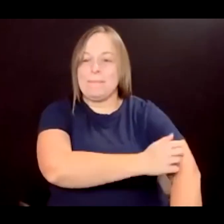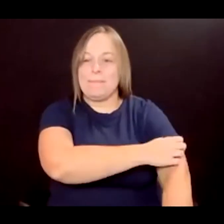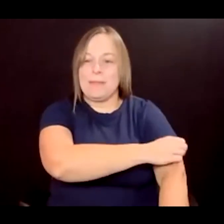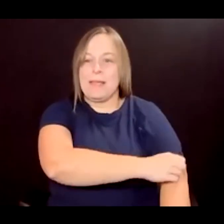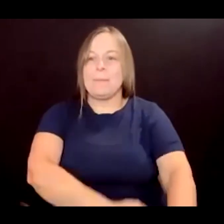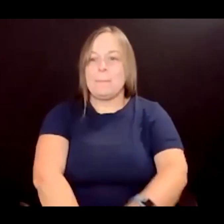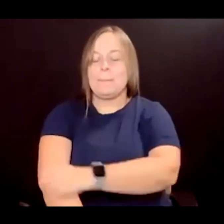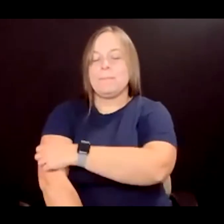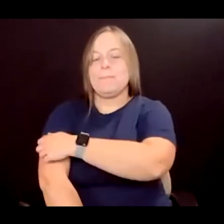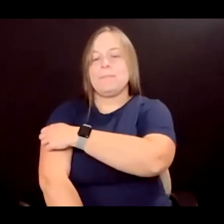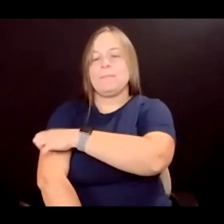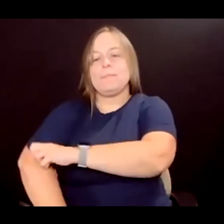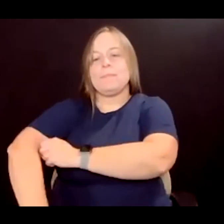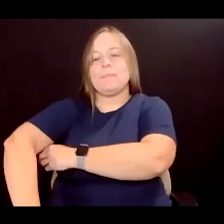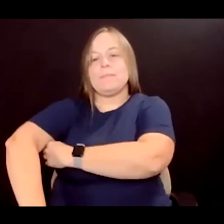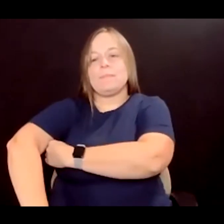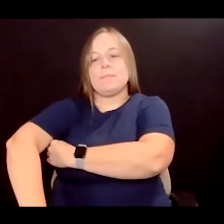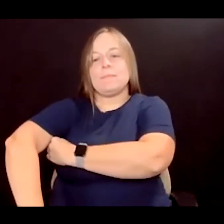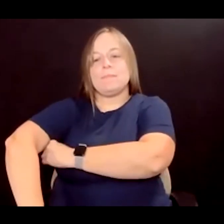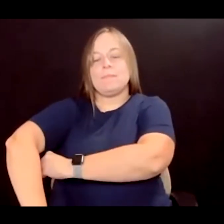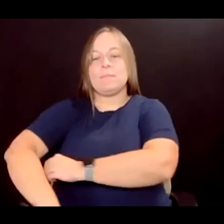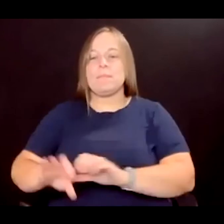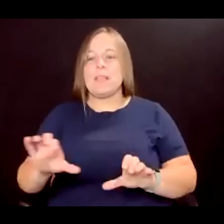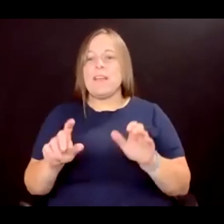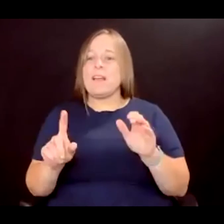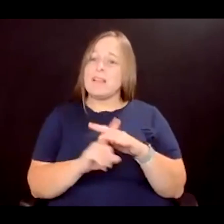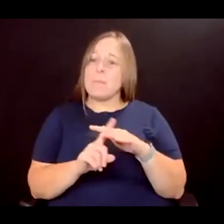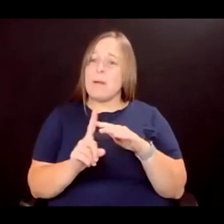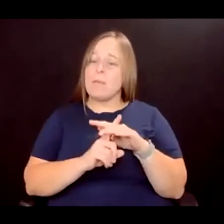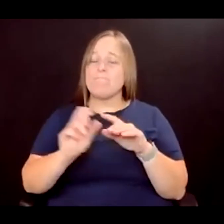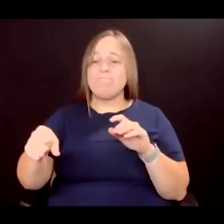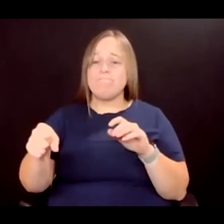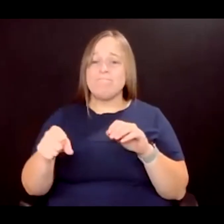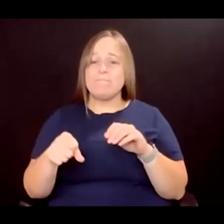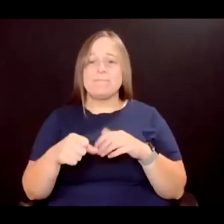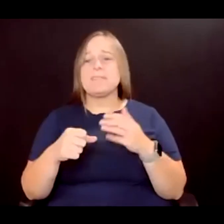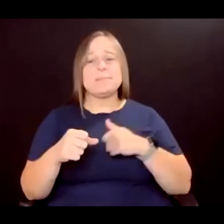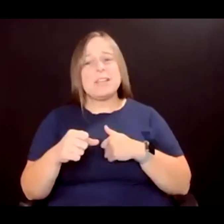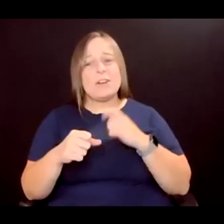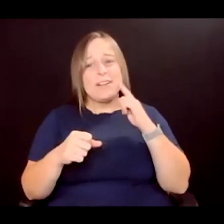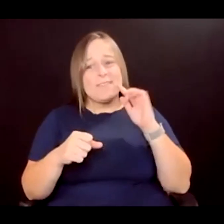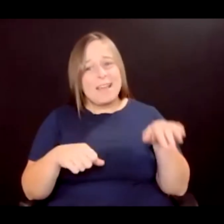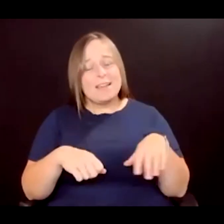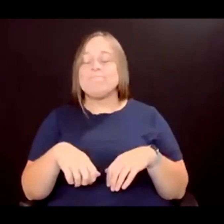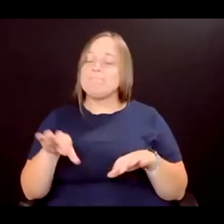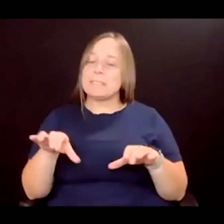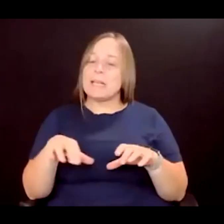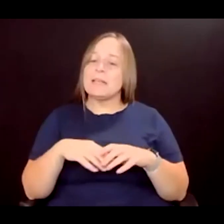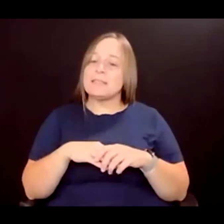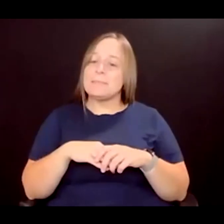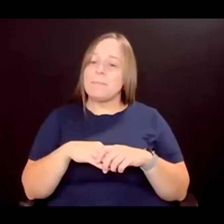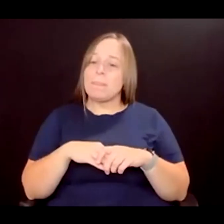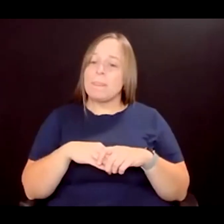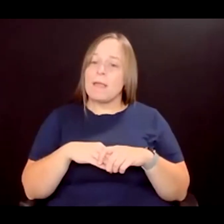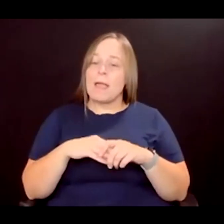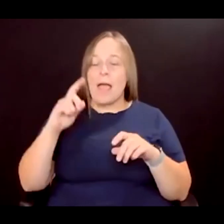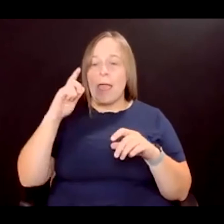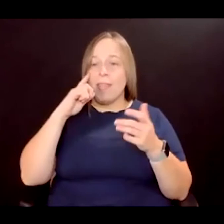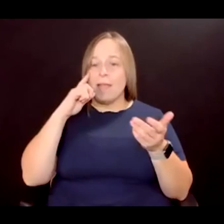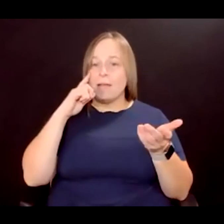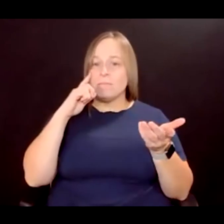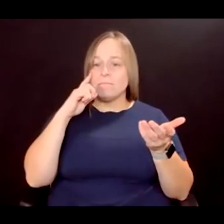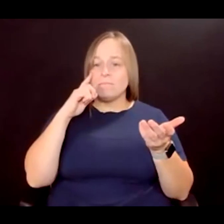your city. And I don't care who you are. If you're a resident here, how you access your city and how your city